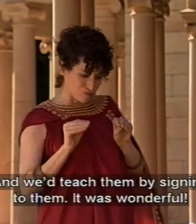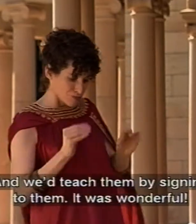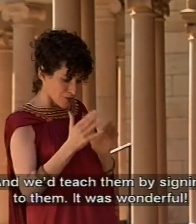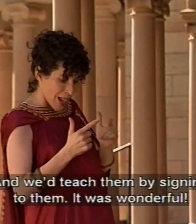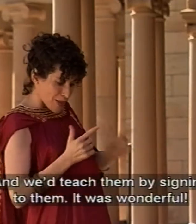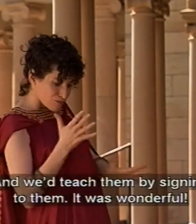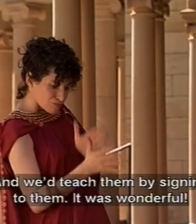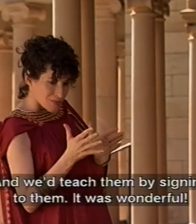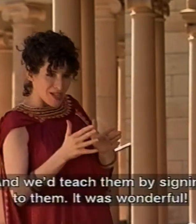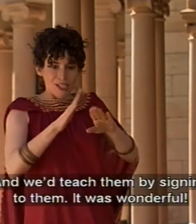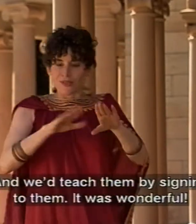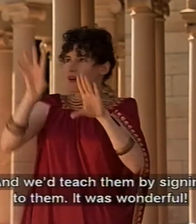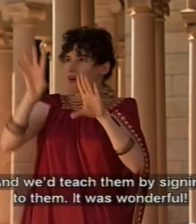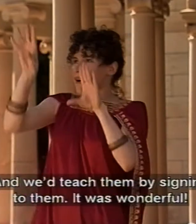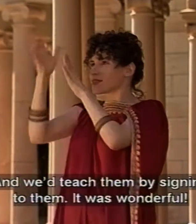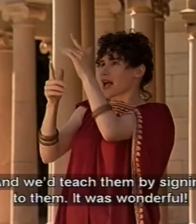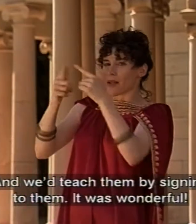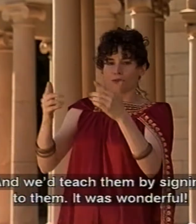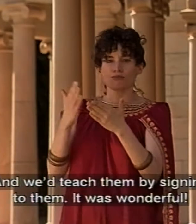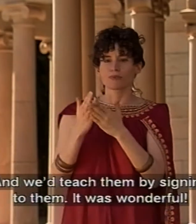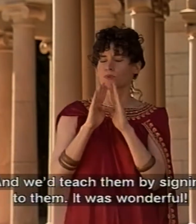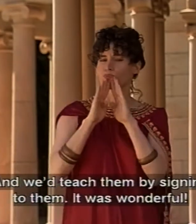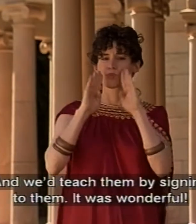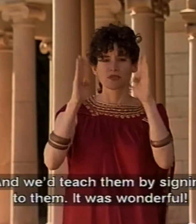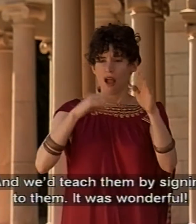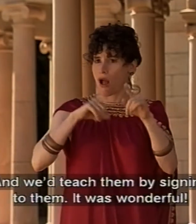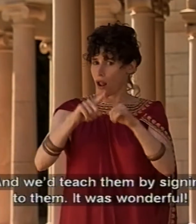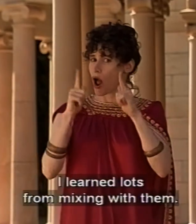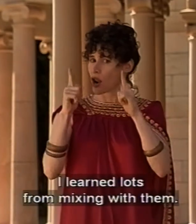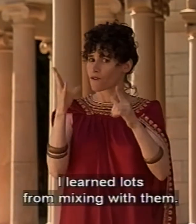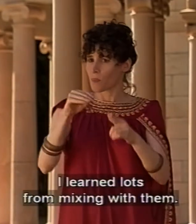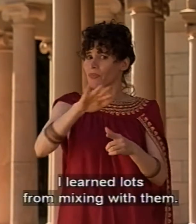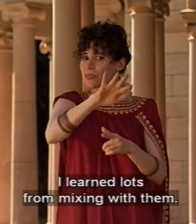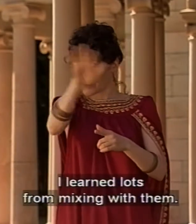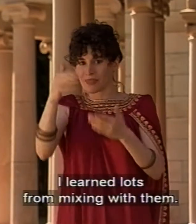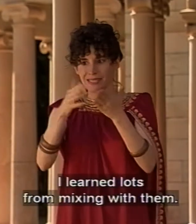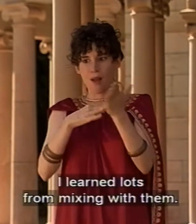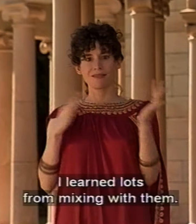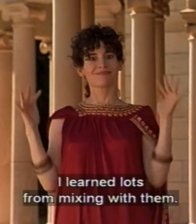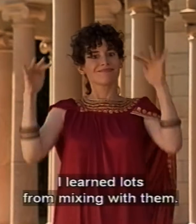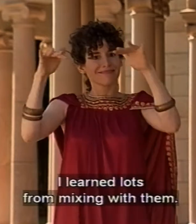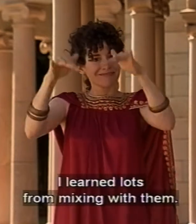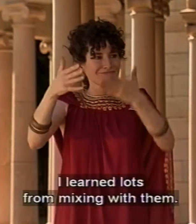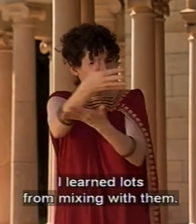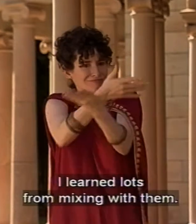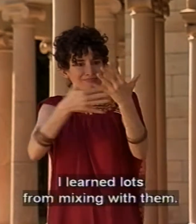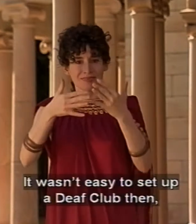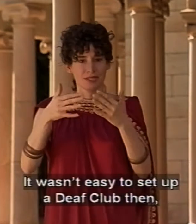teach them by signing to them, and they'd watch and learn signing from us. It was wonderful. I learned a lot from them just by going there and mixing